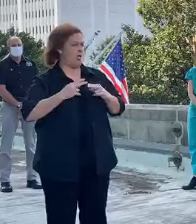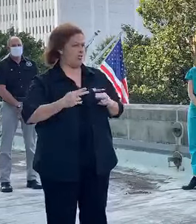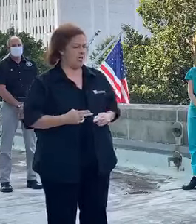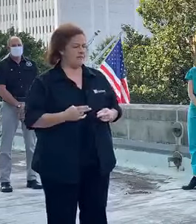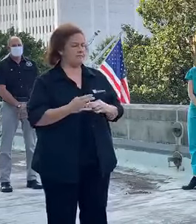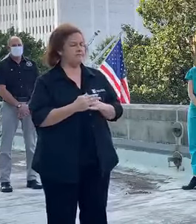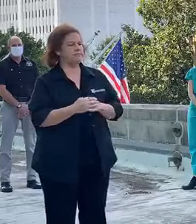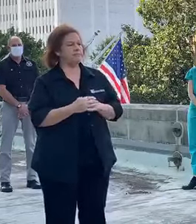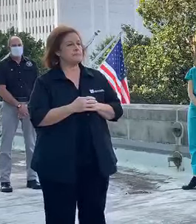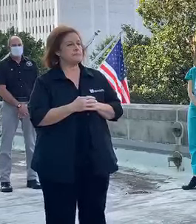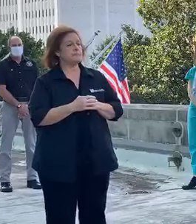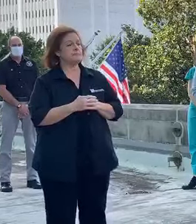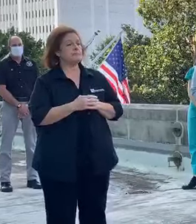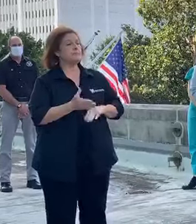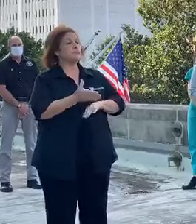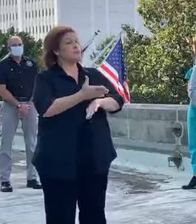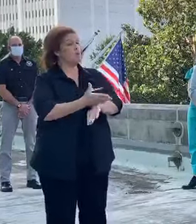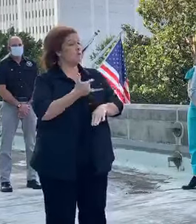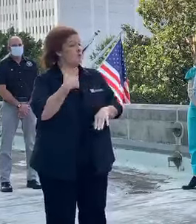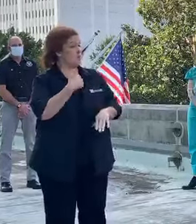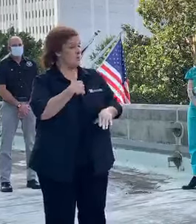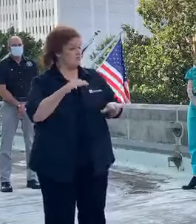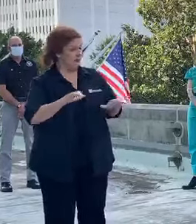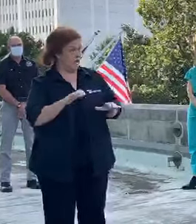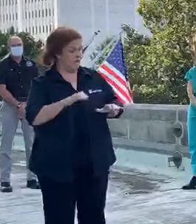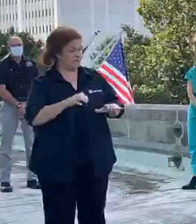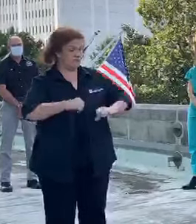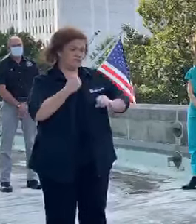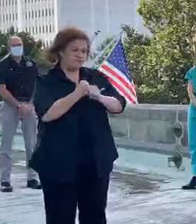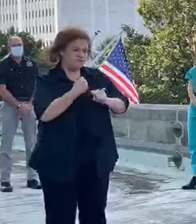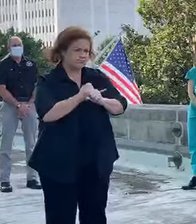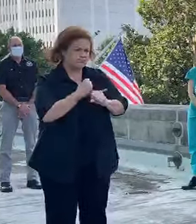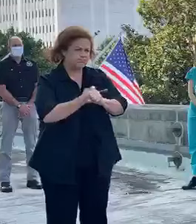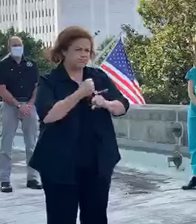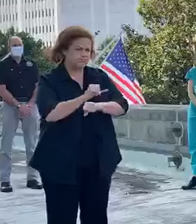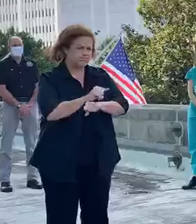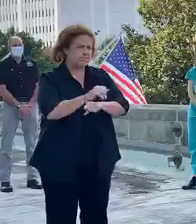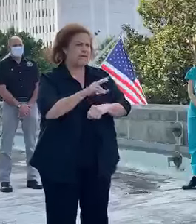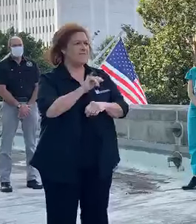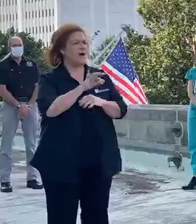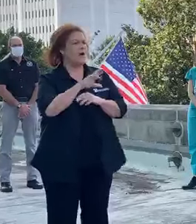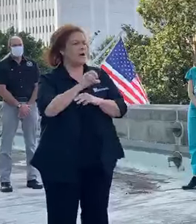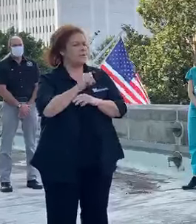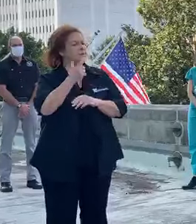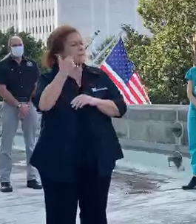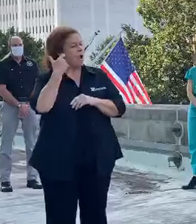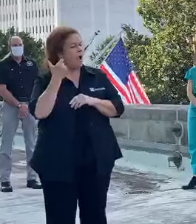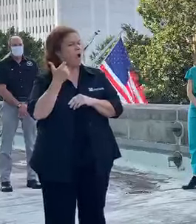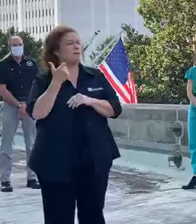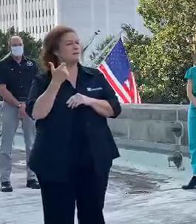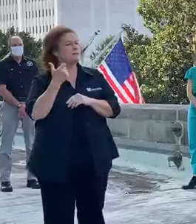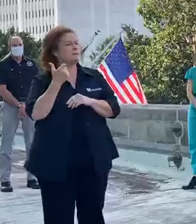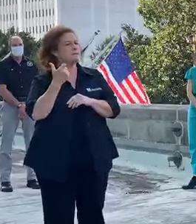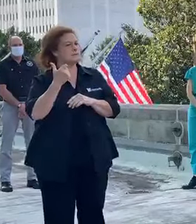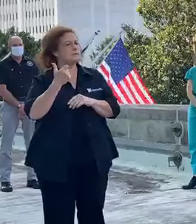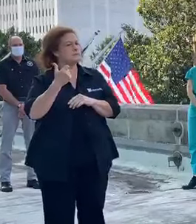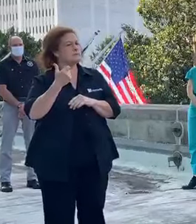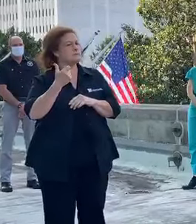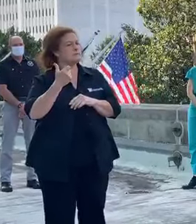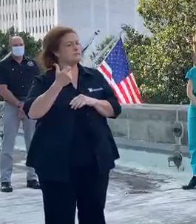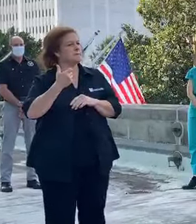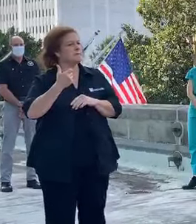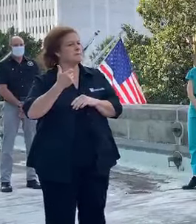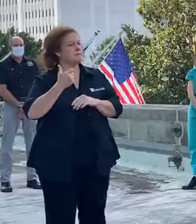The progress we've made in fighting this virus has been, again, because of the